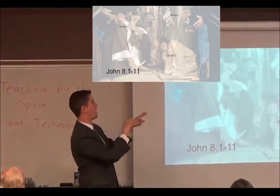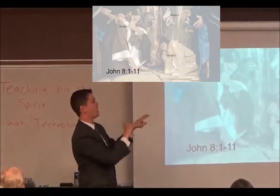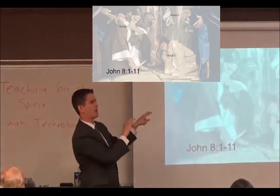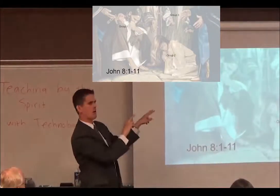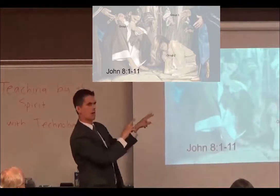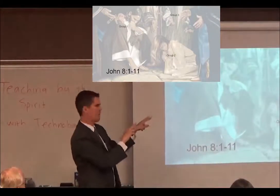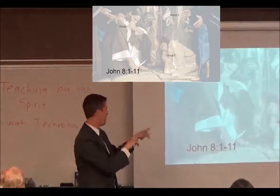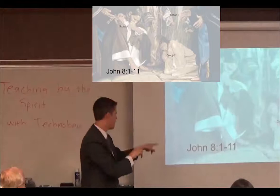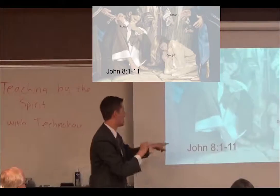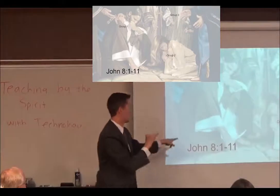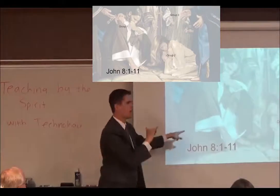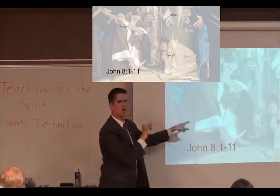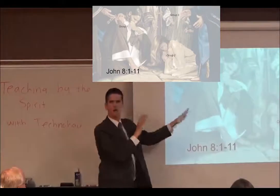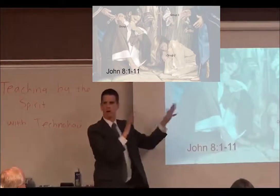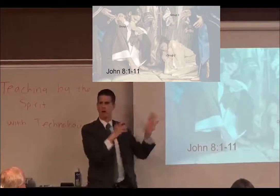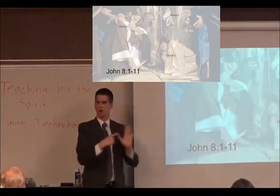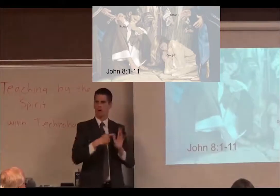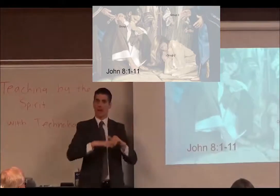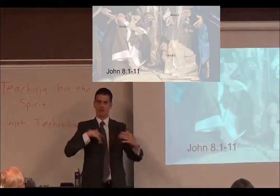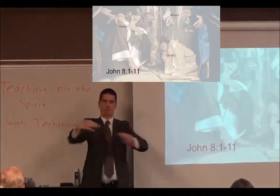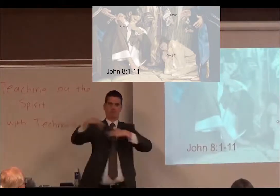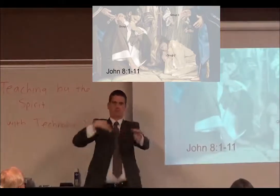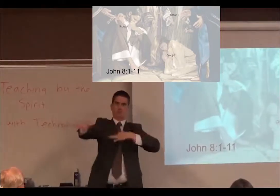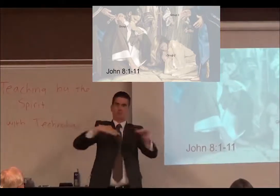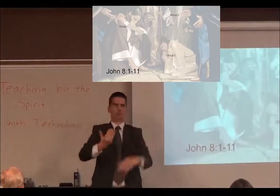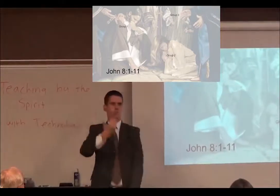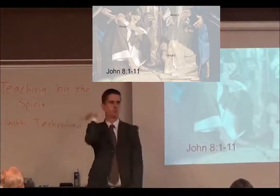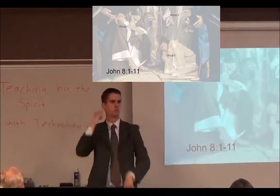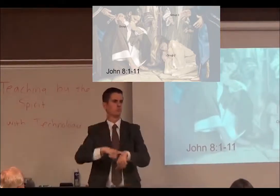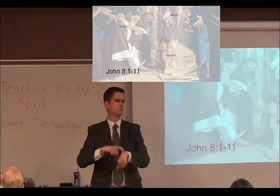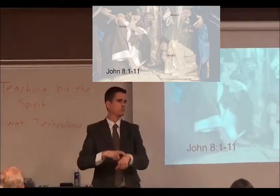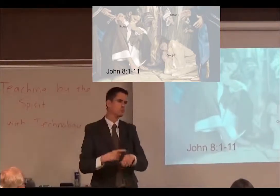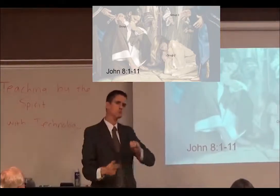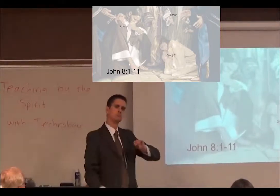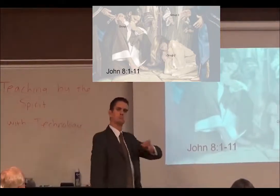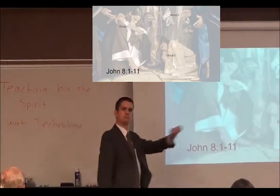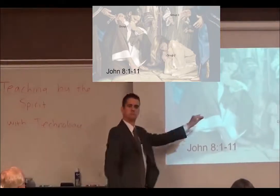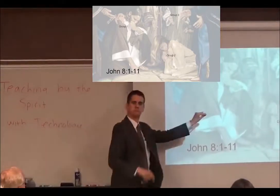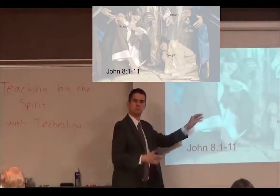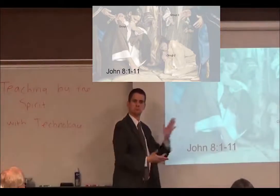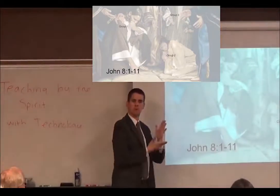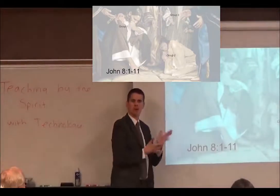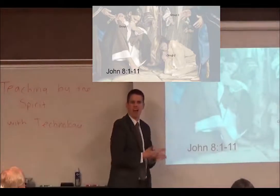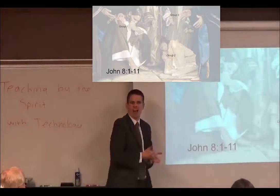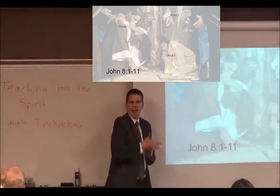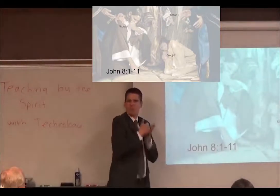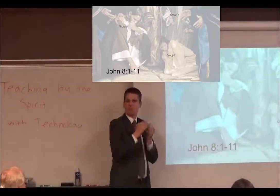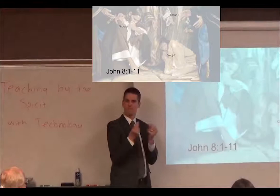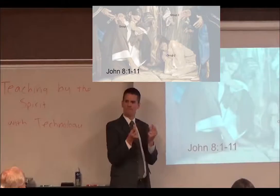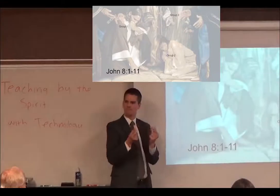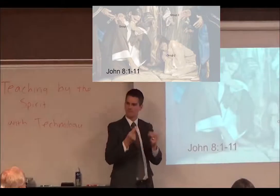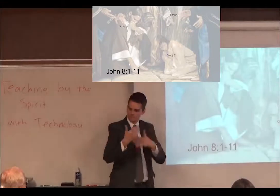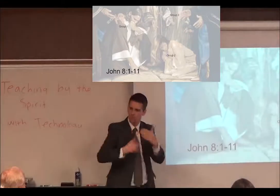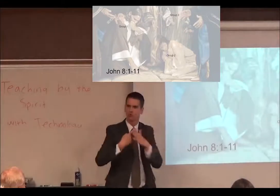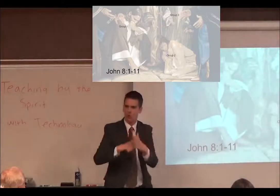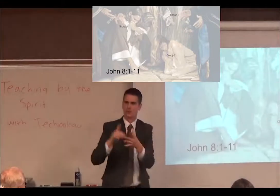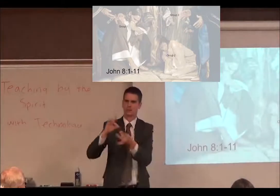Which group did you choose to focus on? And then you can have this big discussion about this one scripture, and that really helps